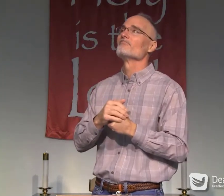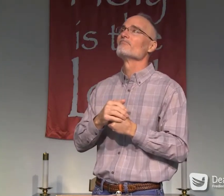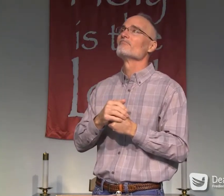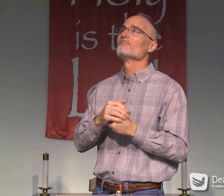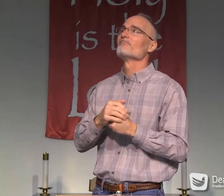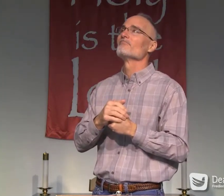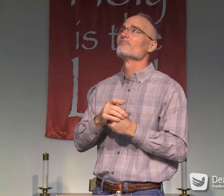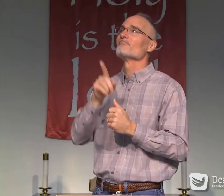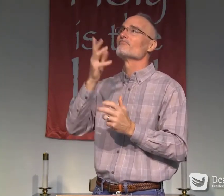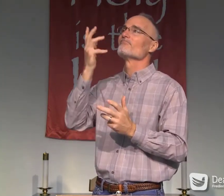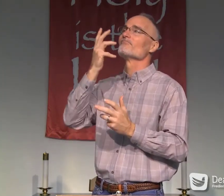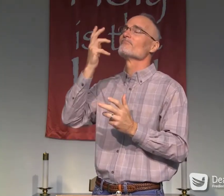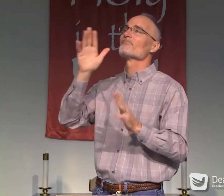that you're with us.